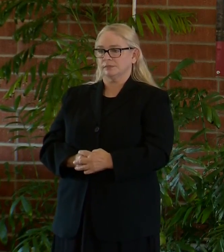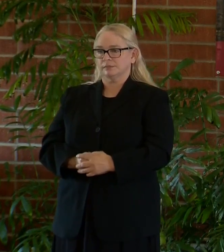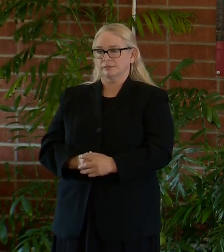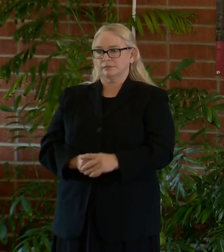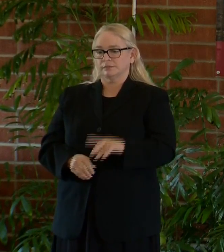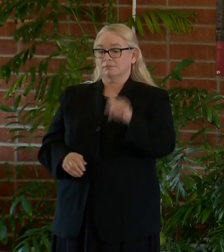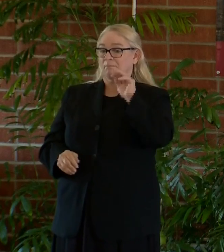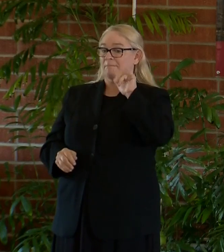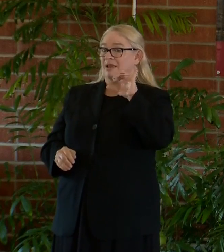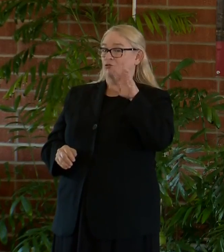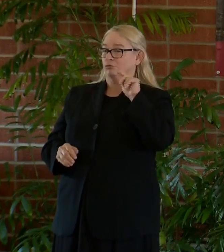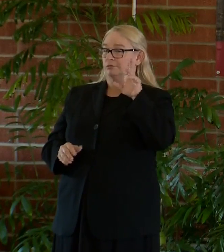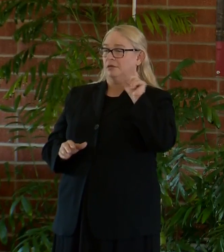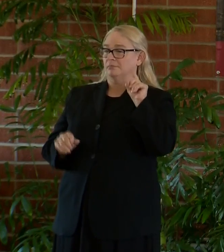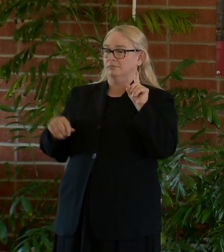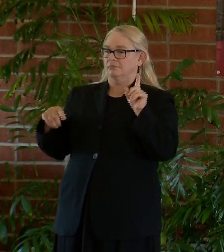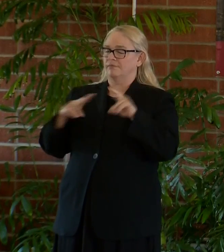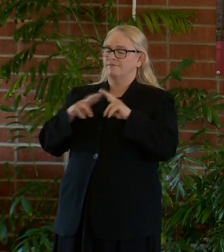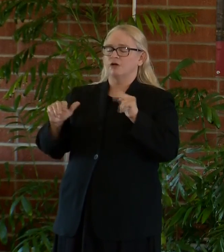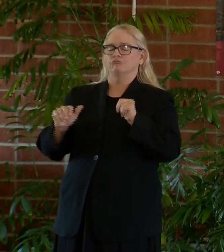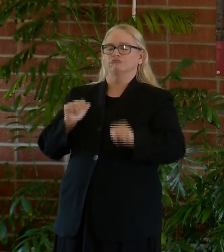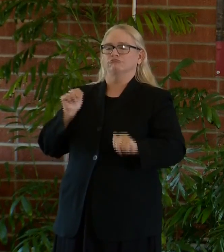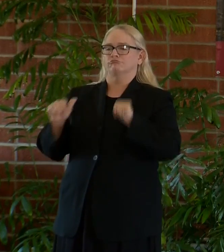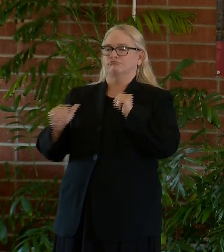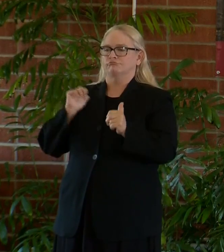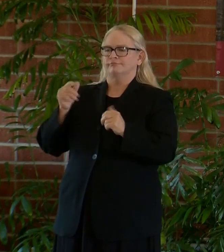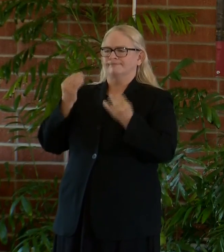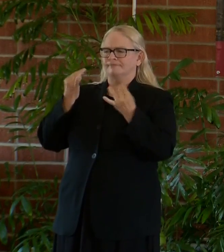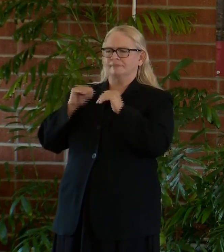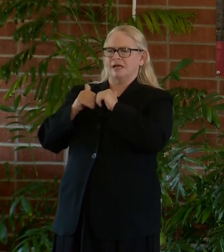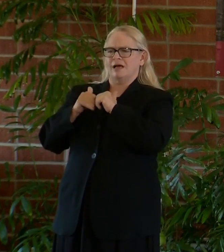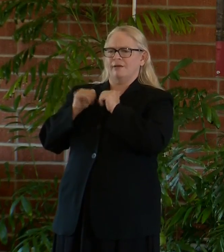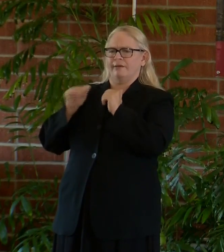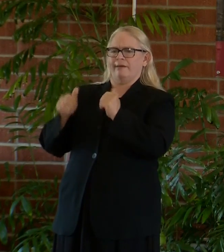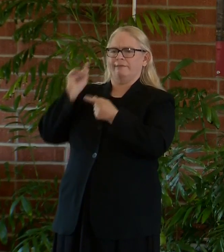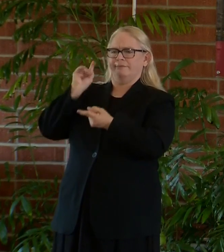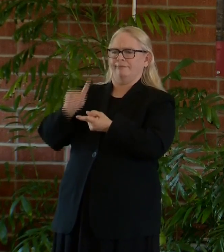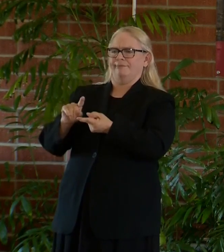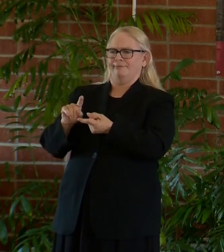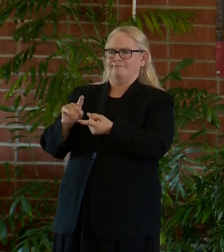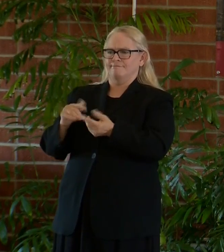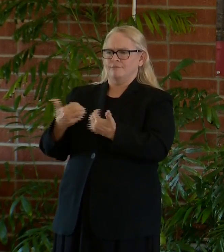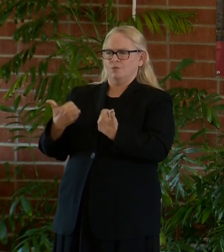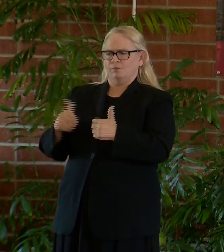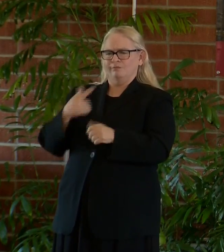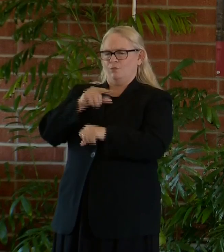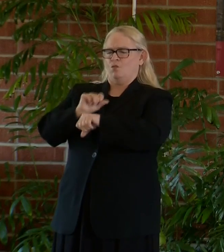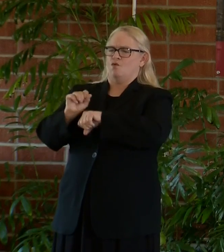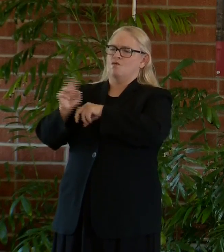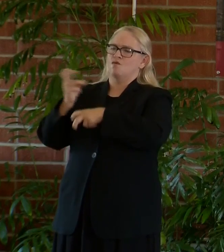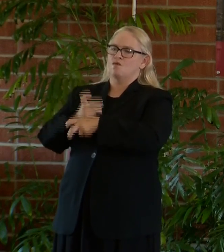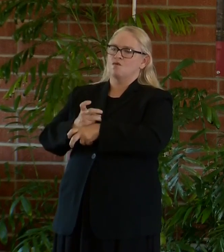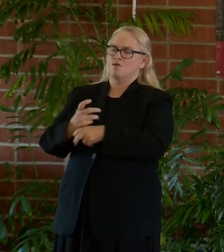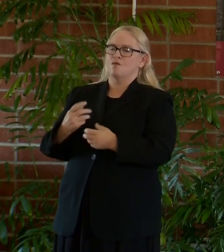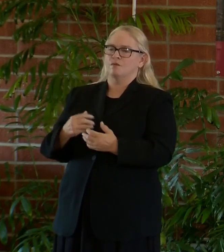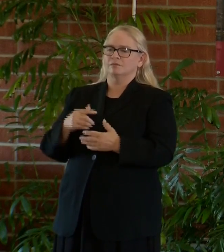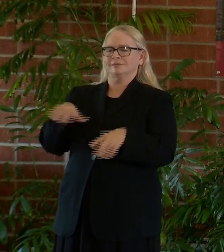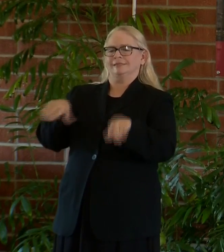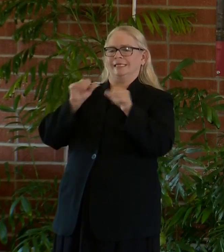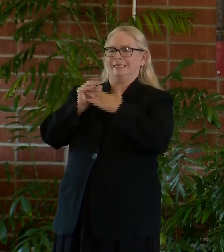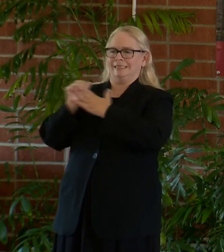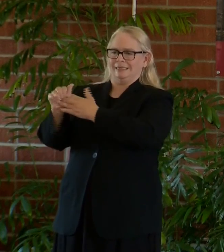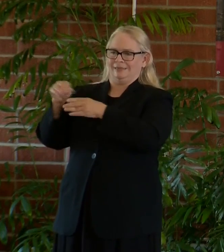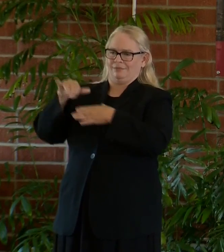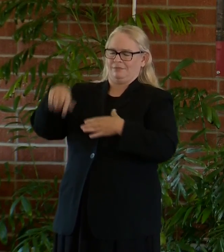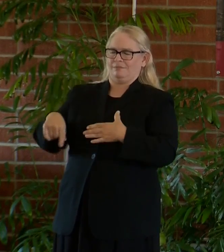his forthrightness, his willingness to really lead in many respects in this region, this is a